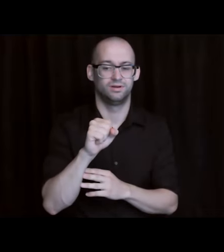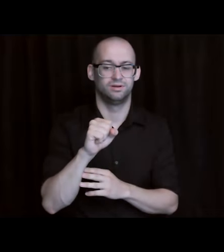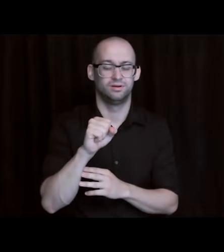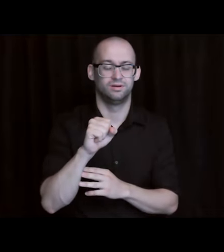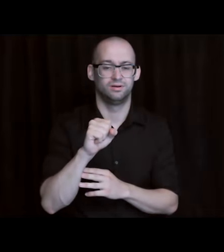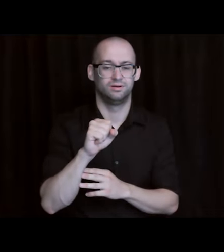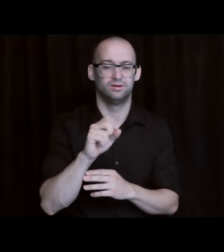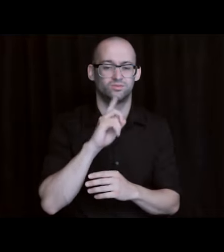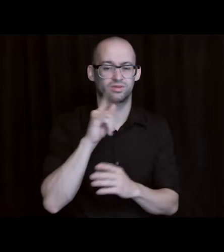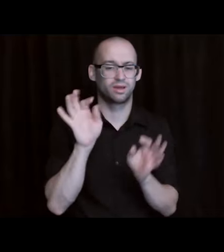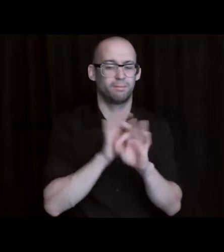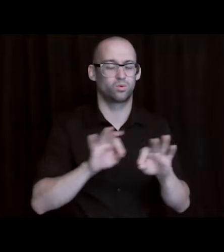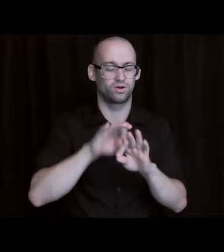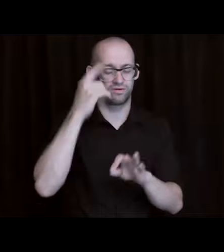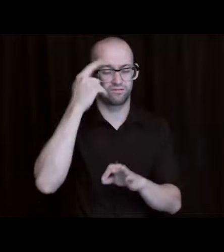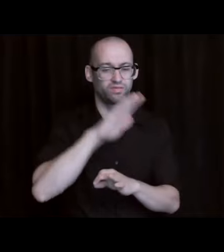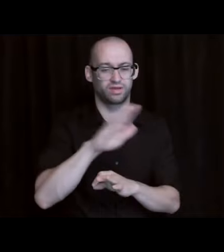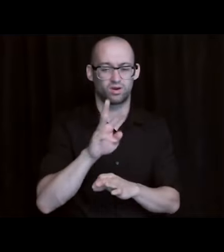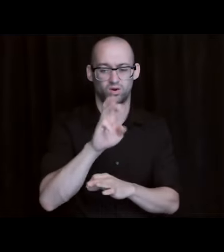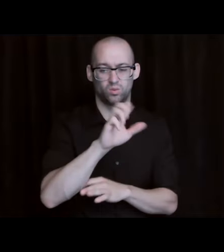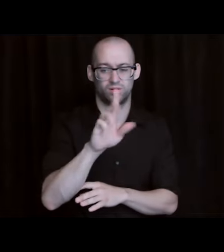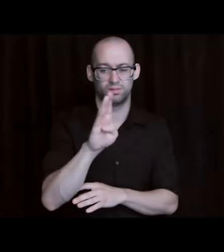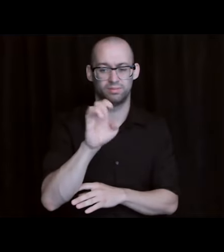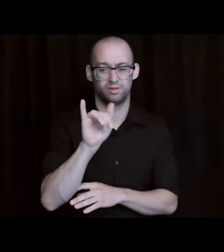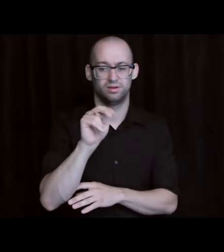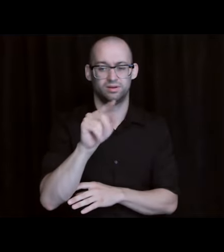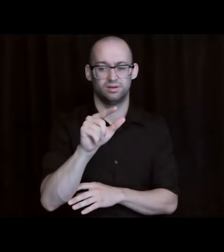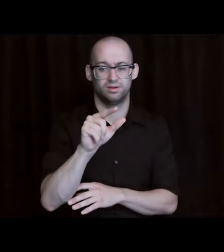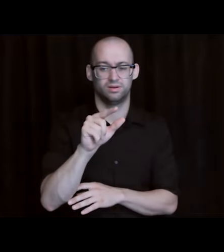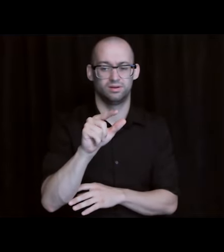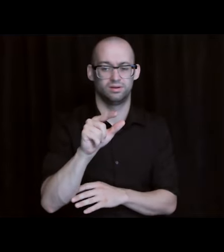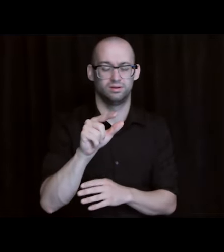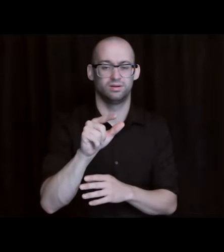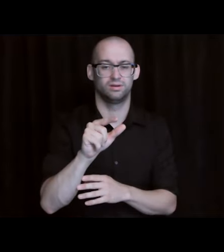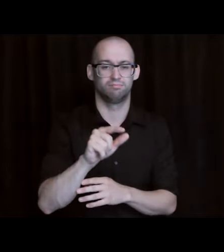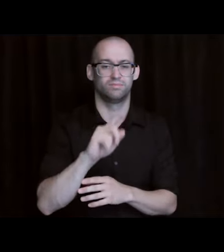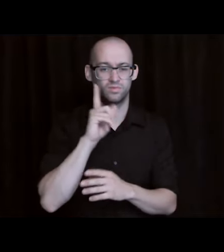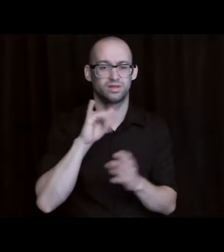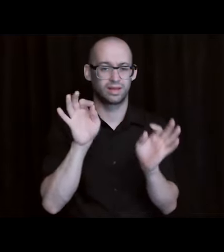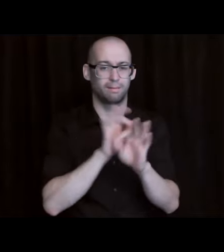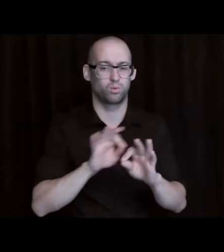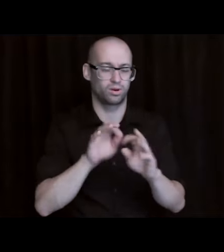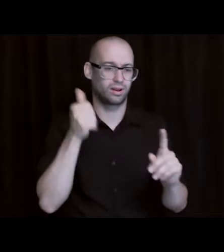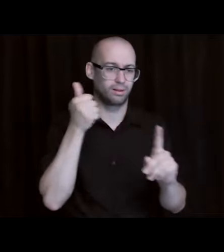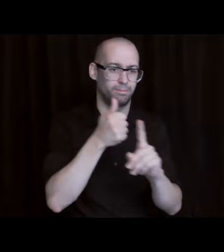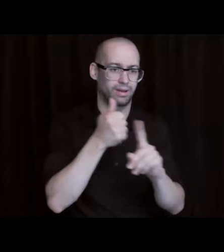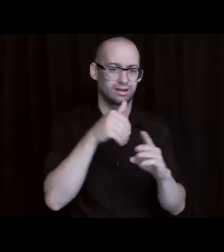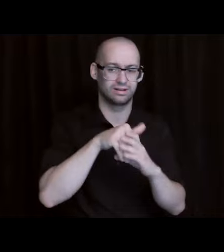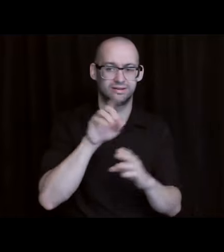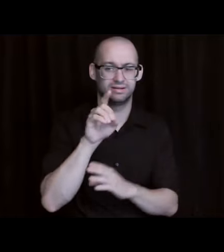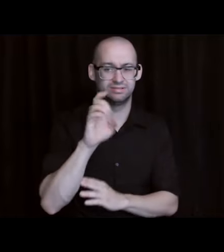well-being. So Bite Back's 360 Digital Navigator program has already made a significant impact in Washington, D.C.,